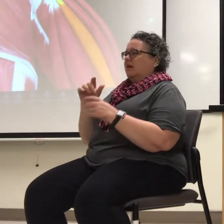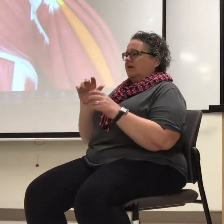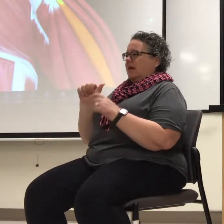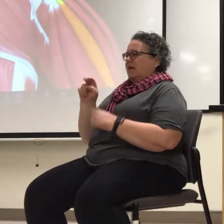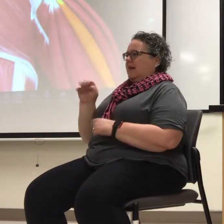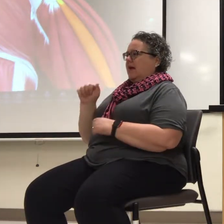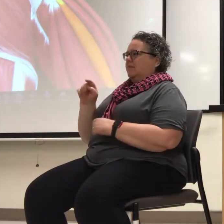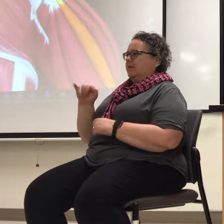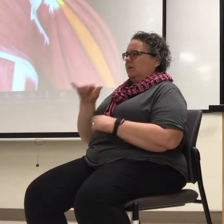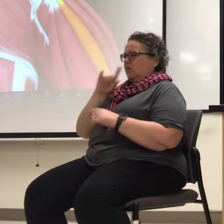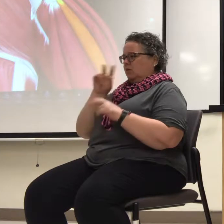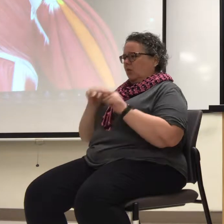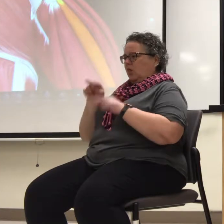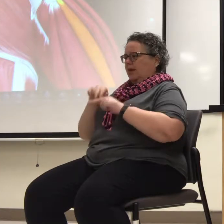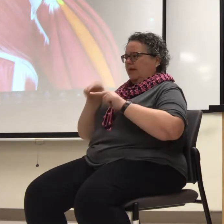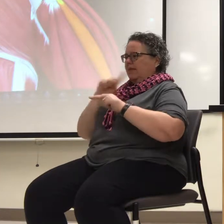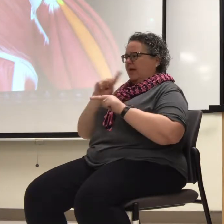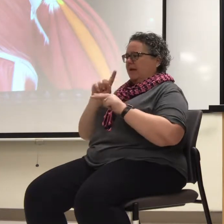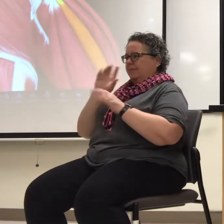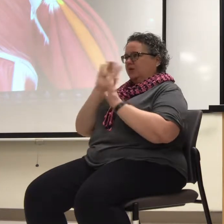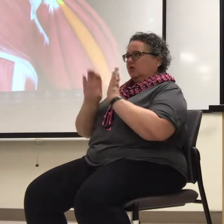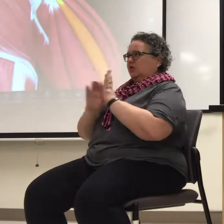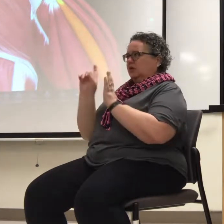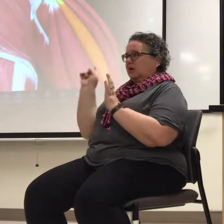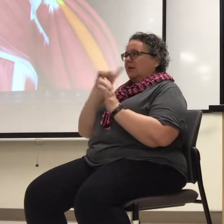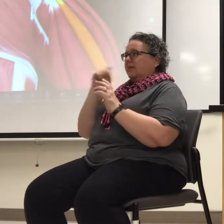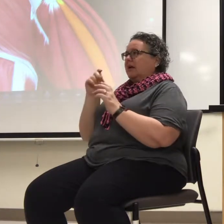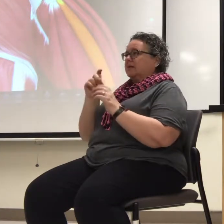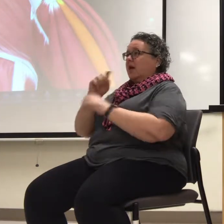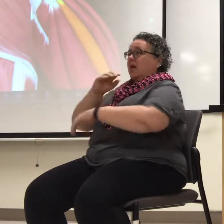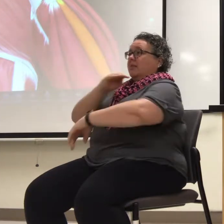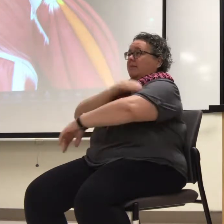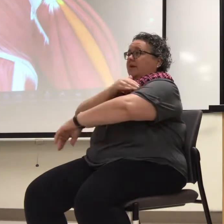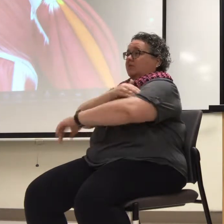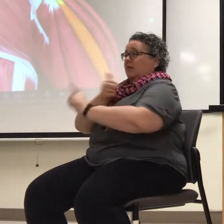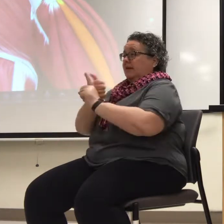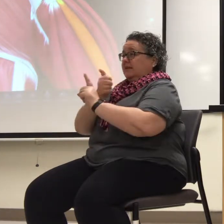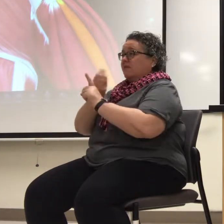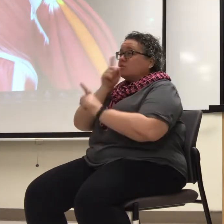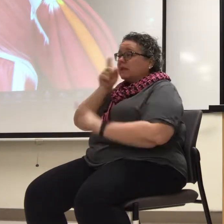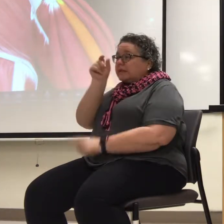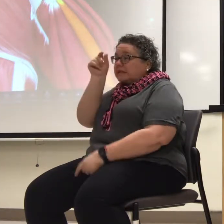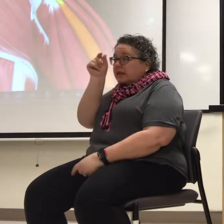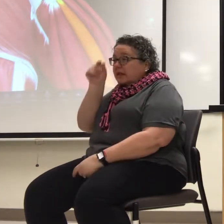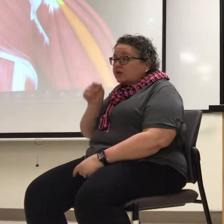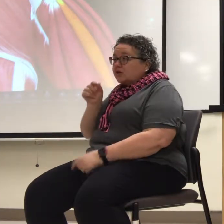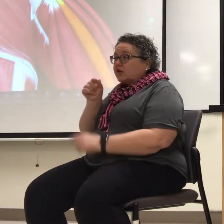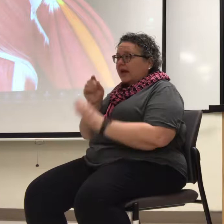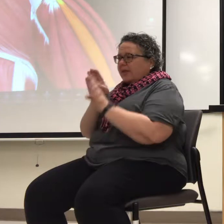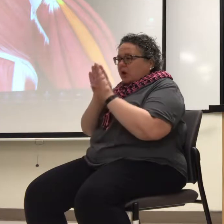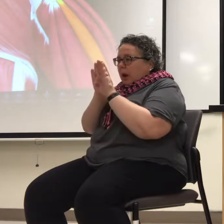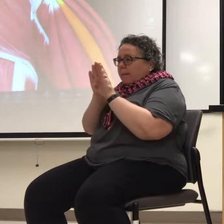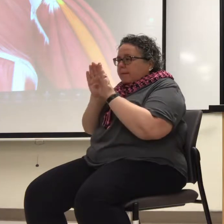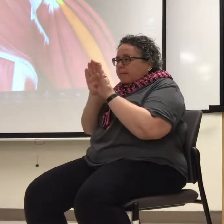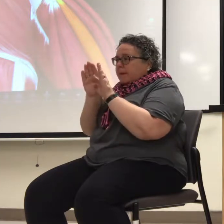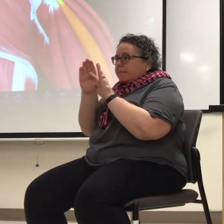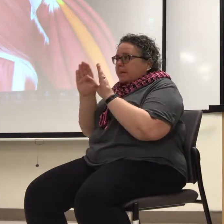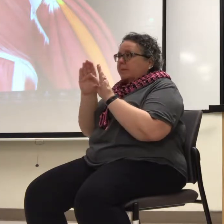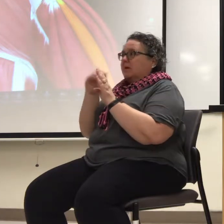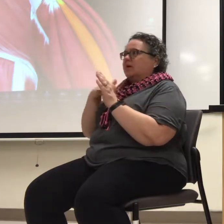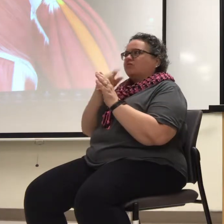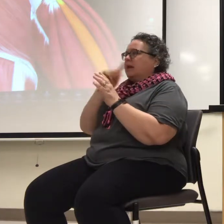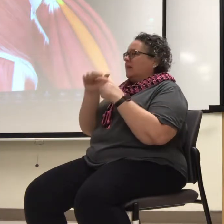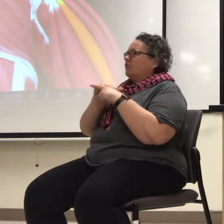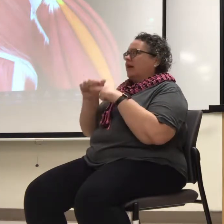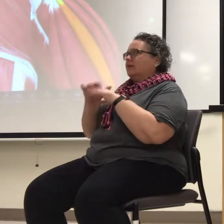at in a presentation because the muscles are very slender and they're just right next to each other. So you just have to practice on models. I think that's